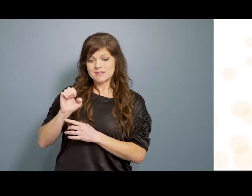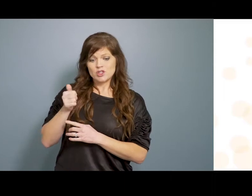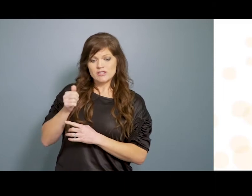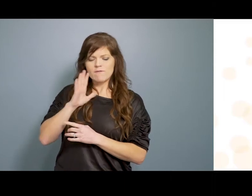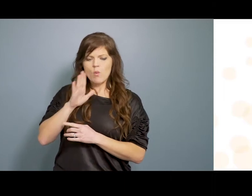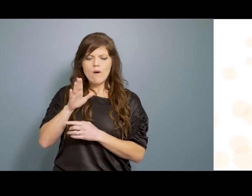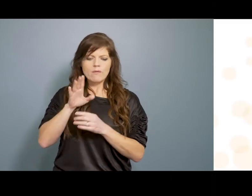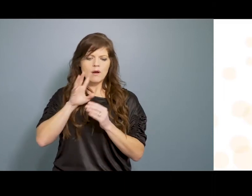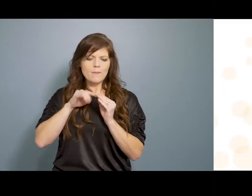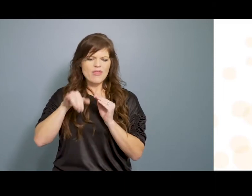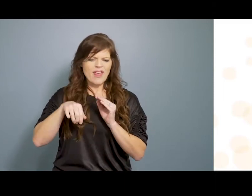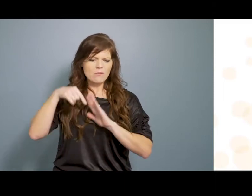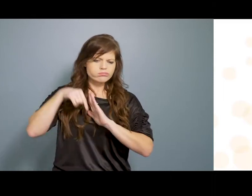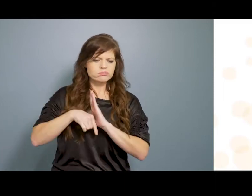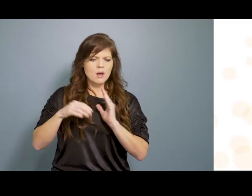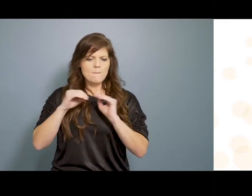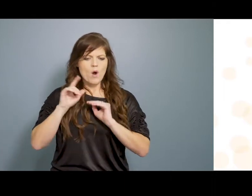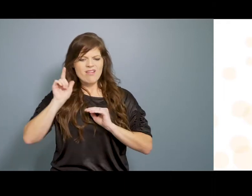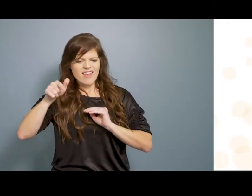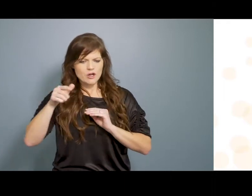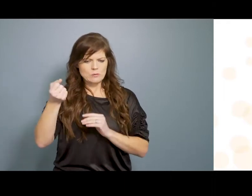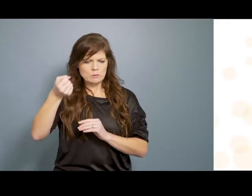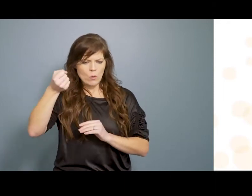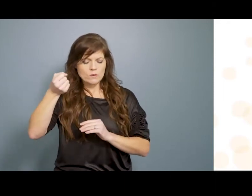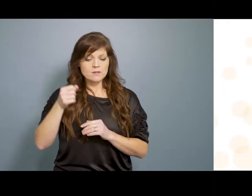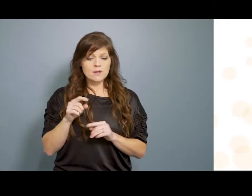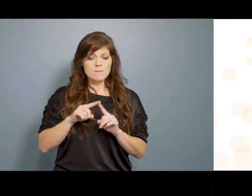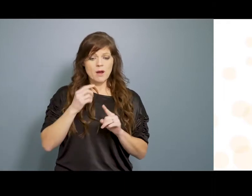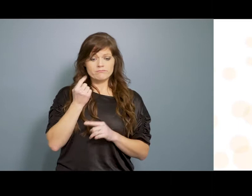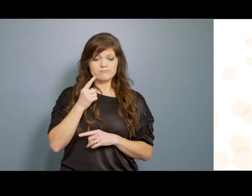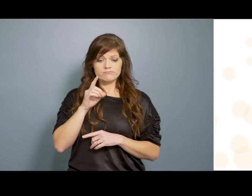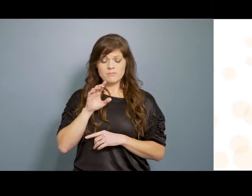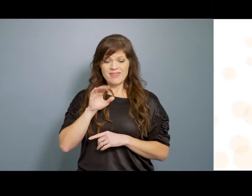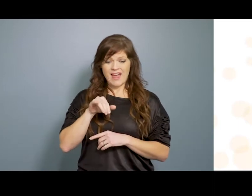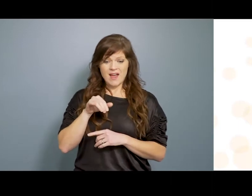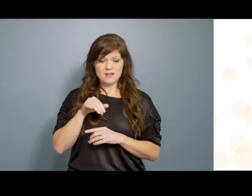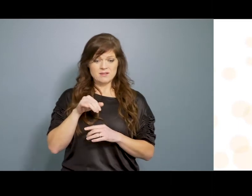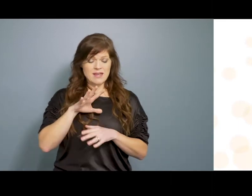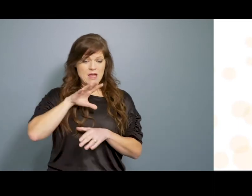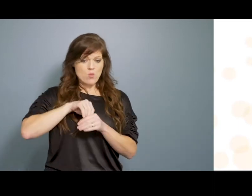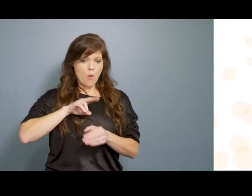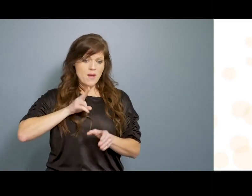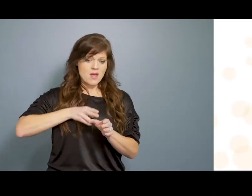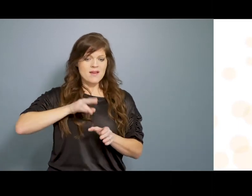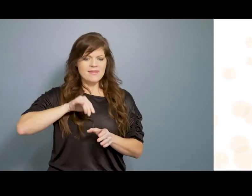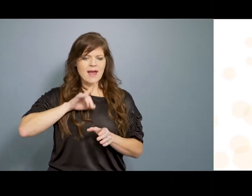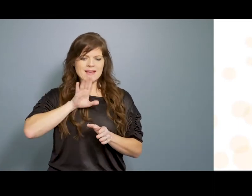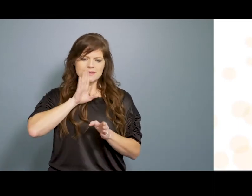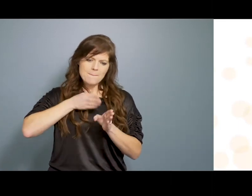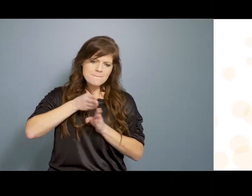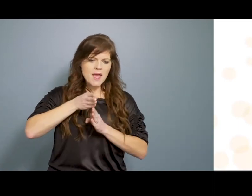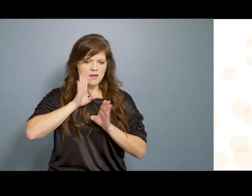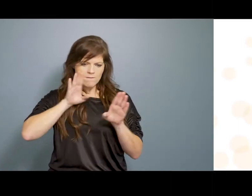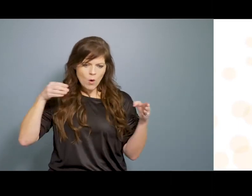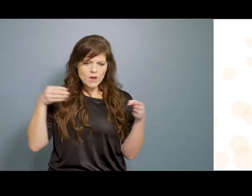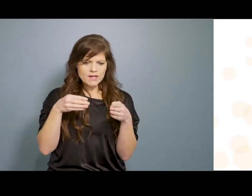but just know that the college leadership perspective is enrollment remains our key focus. Everything else is dependent on enrollment